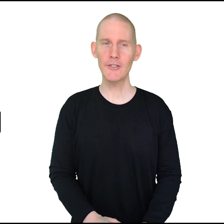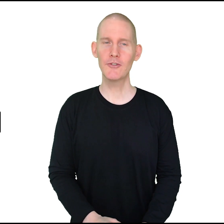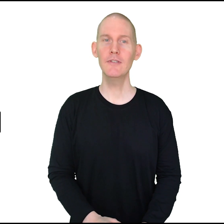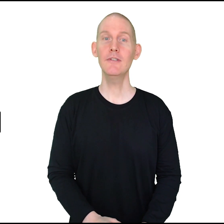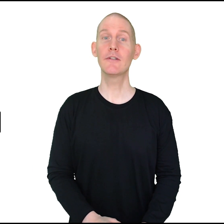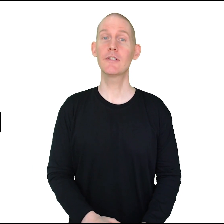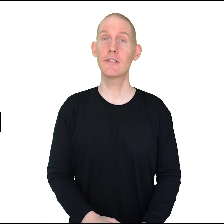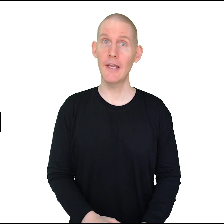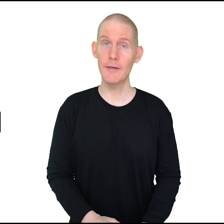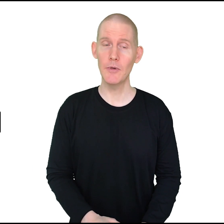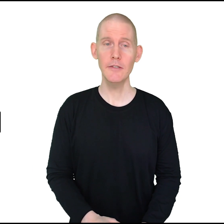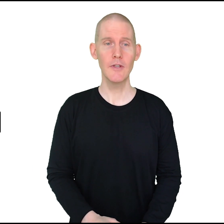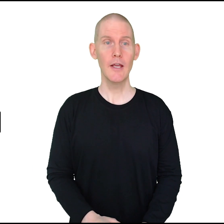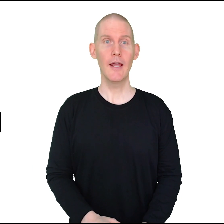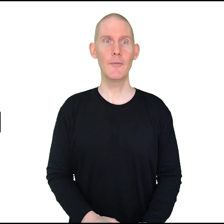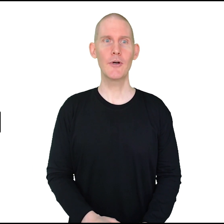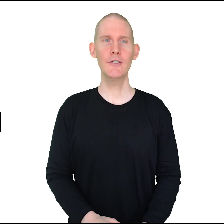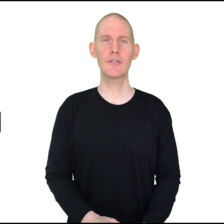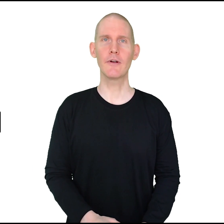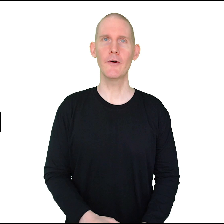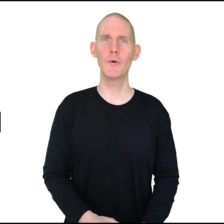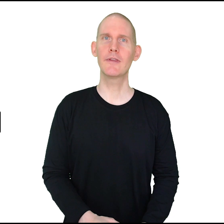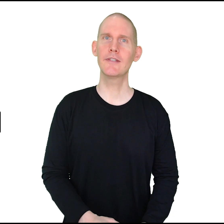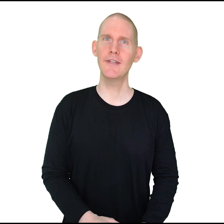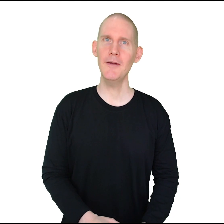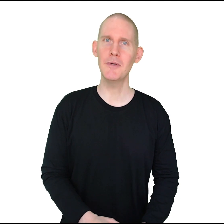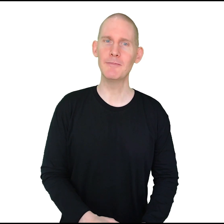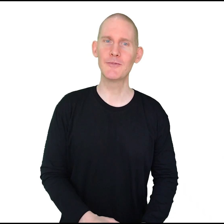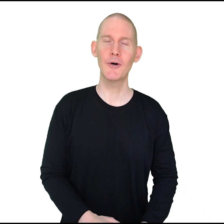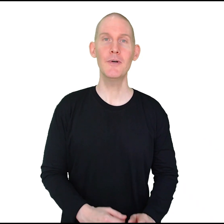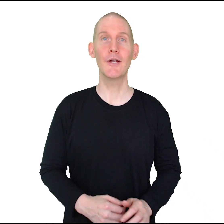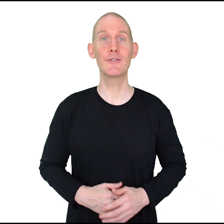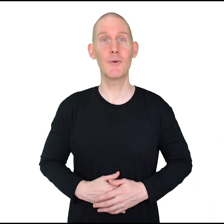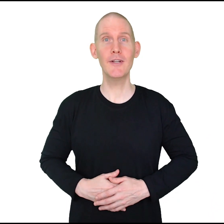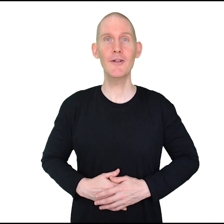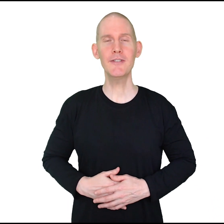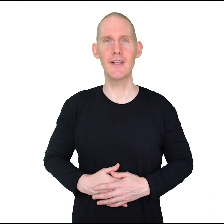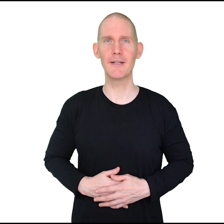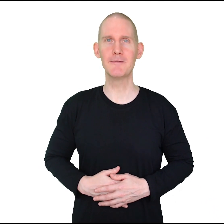question, the statement, and we're going to start with the statement. So here's what it looks like.